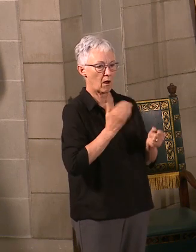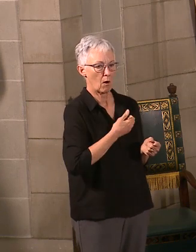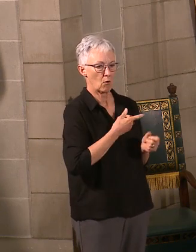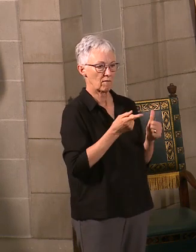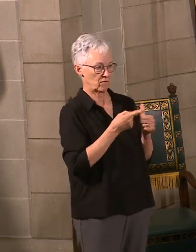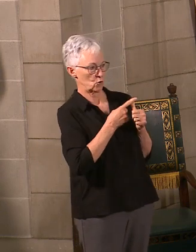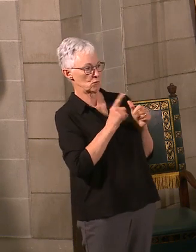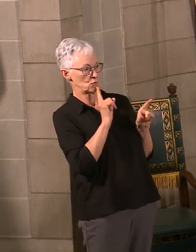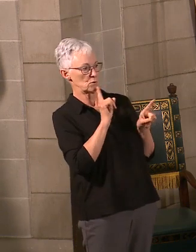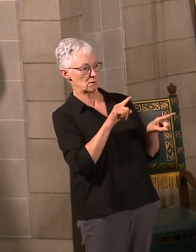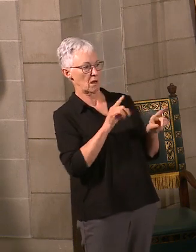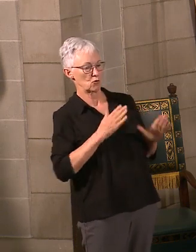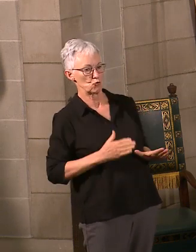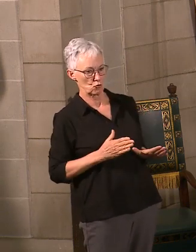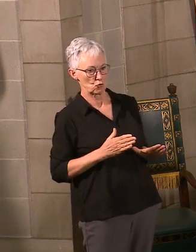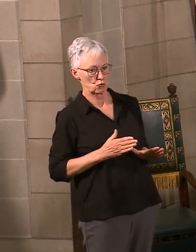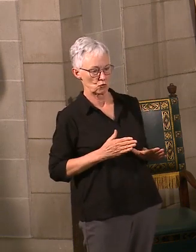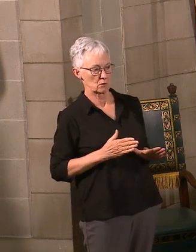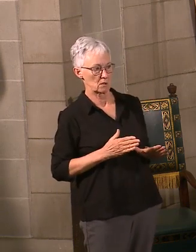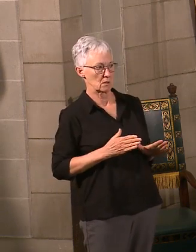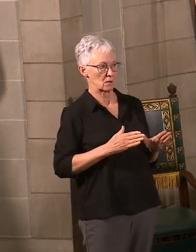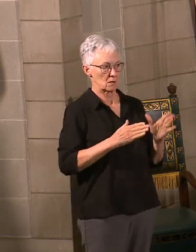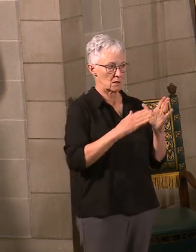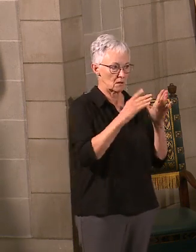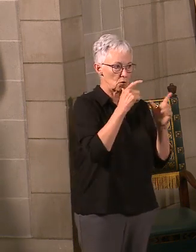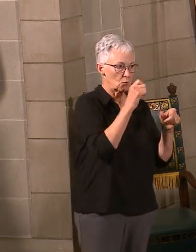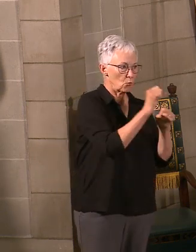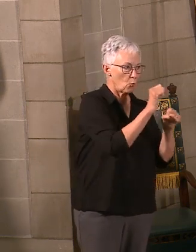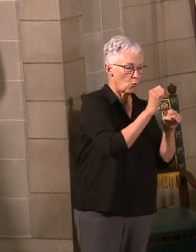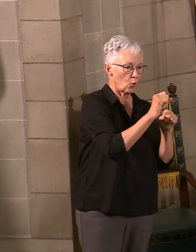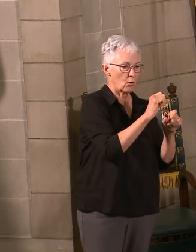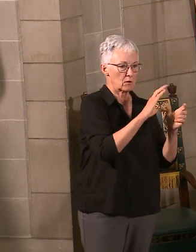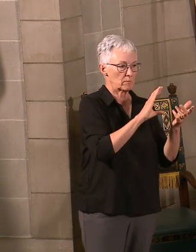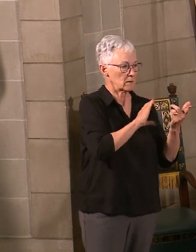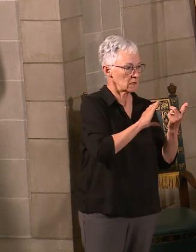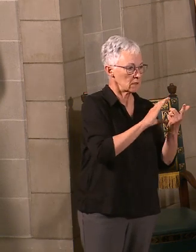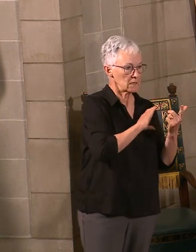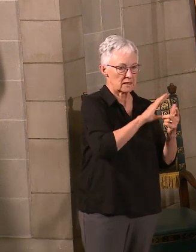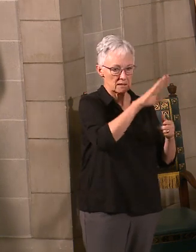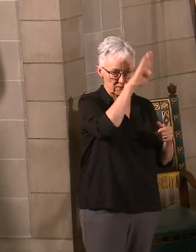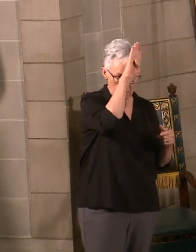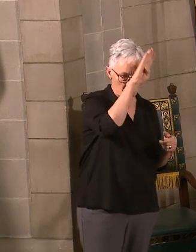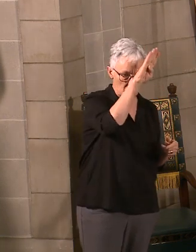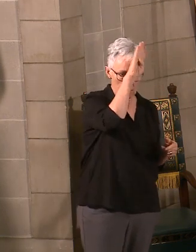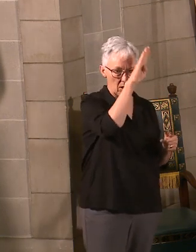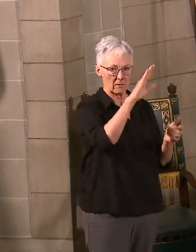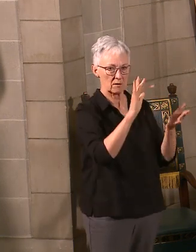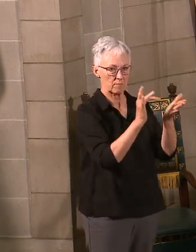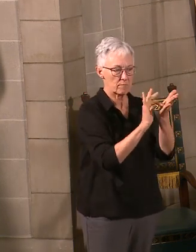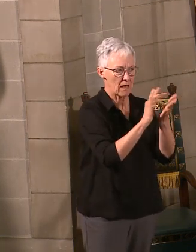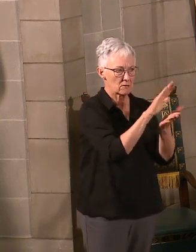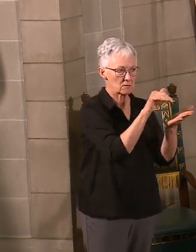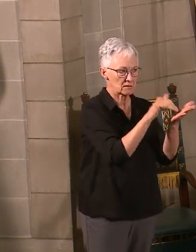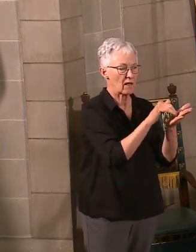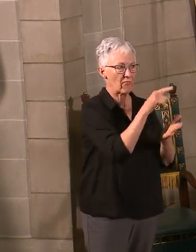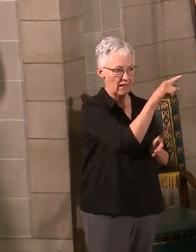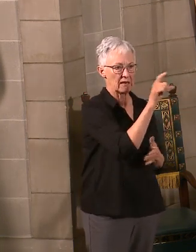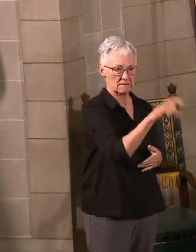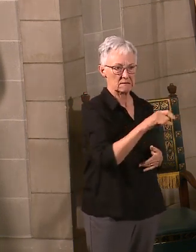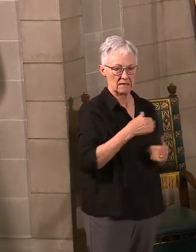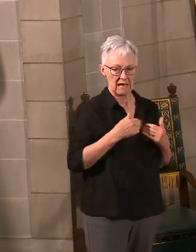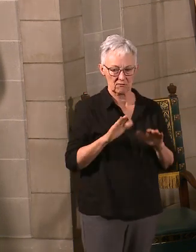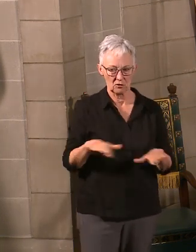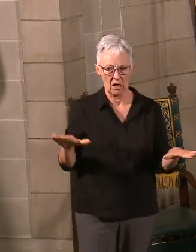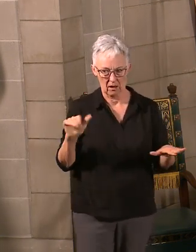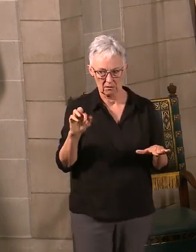safety, those middle-class families to be able to get access to that so they can be prioritizing public safety. But we know there's other families out there that aren't going to qualify